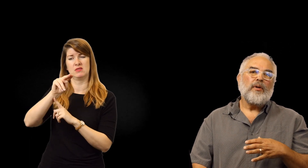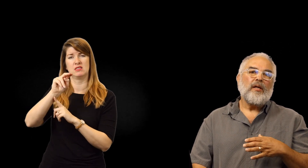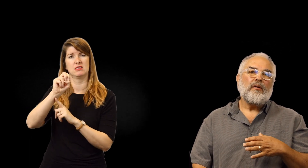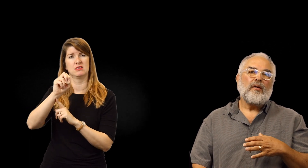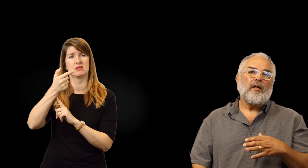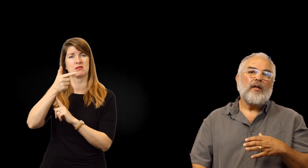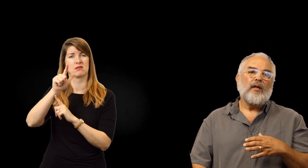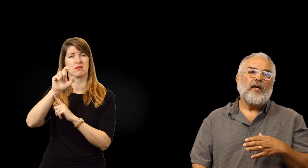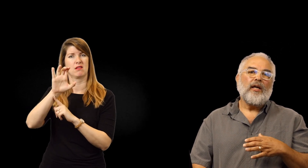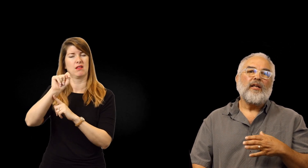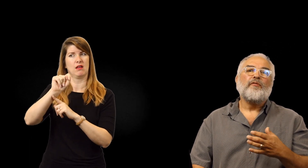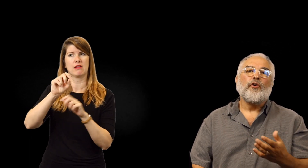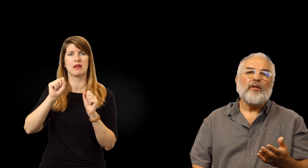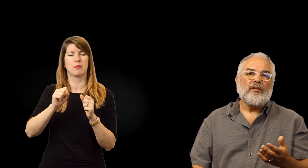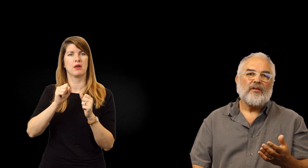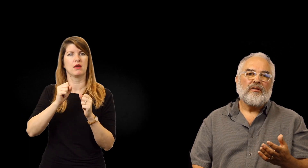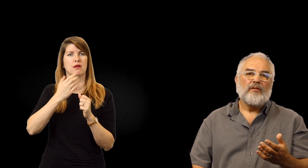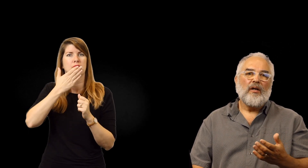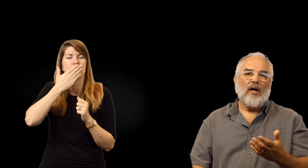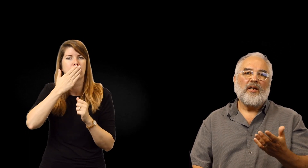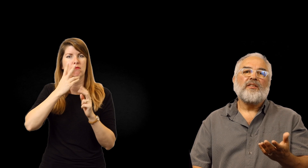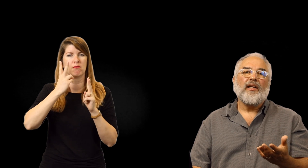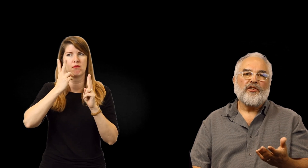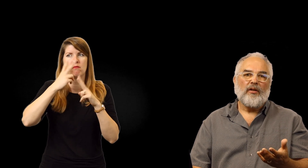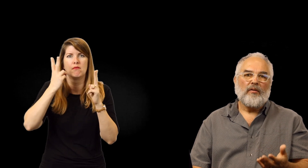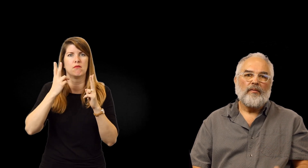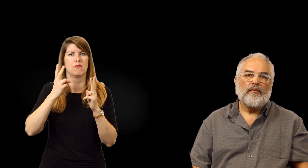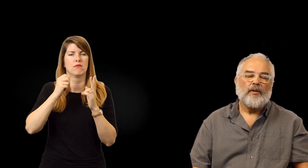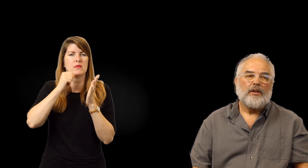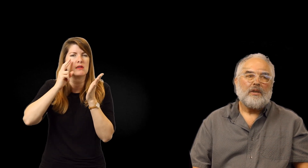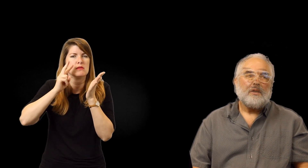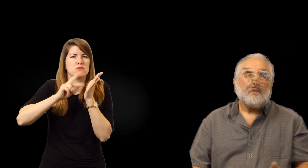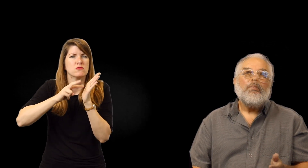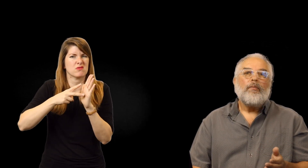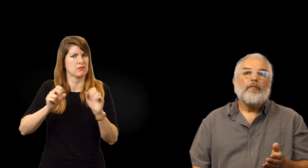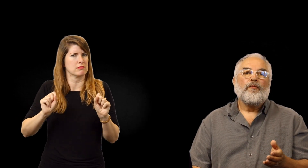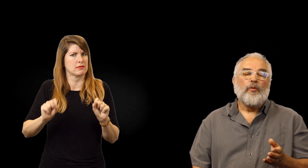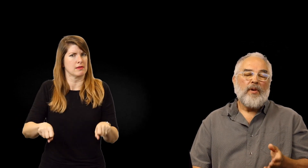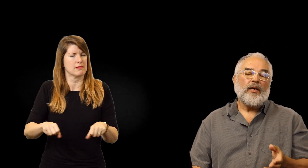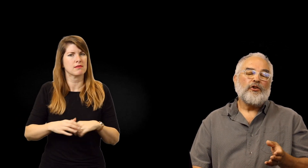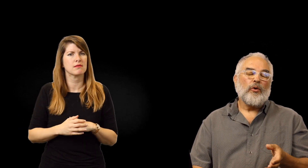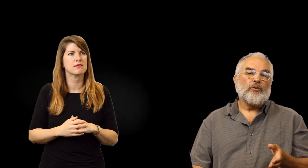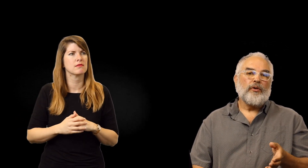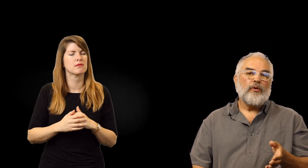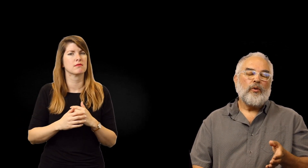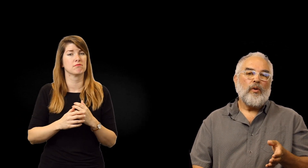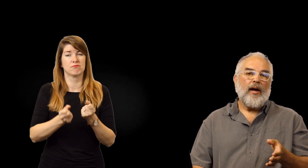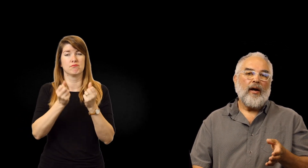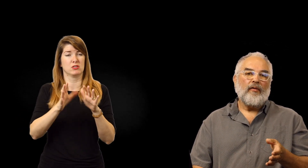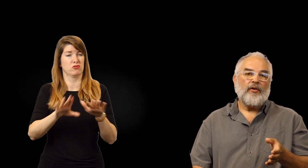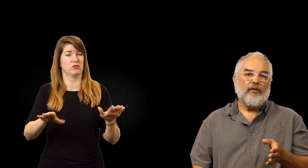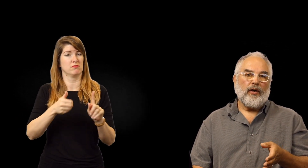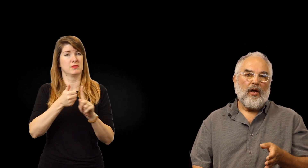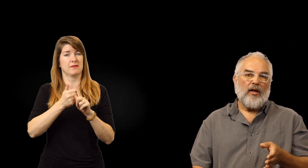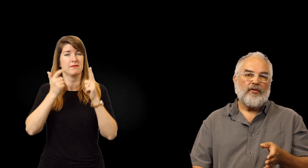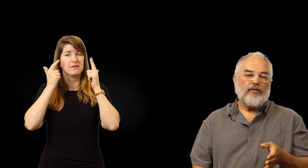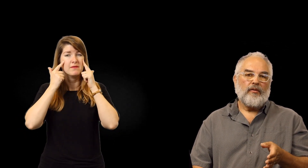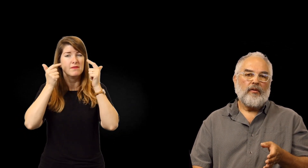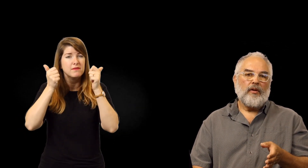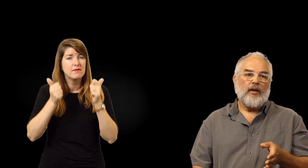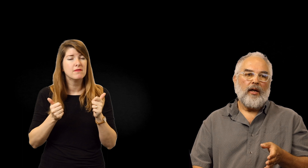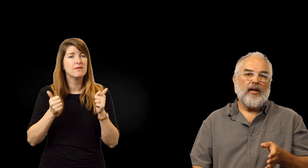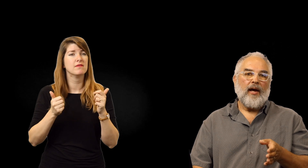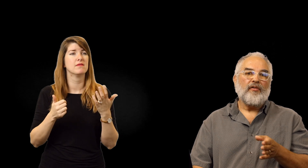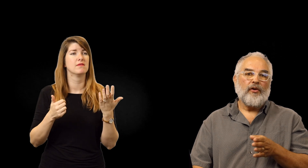Neglect can be inadvertent, unintentional. For many children who have hearing